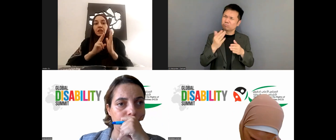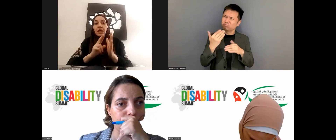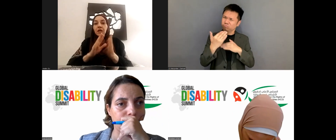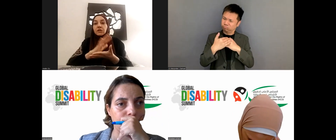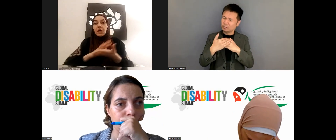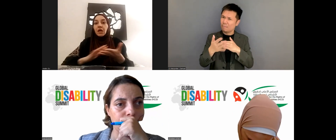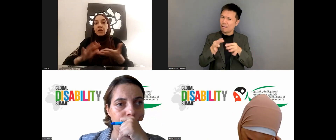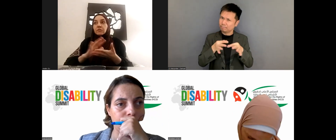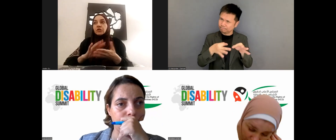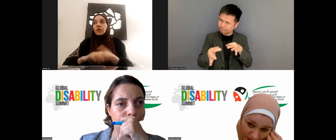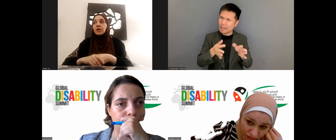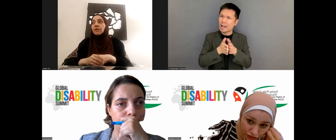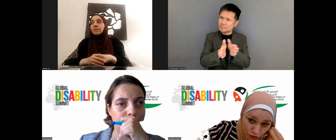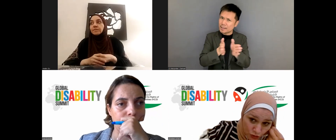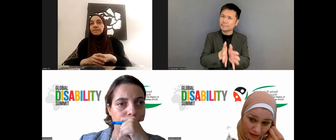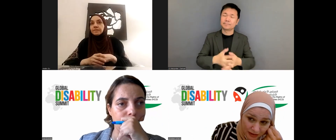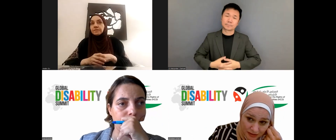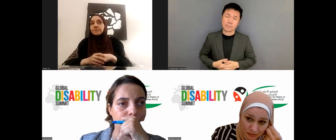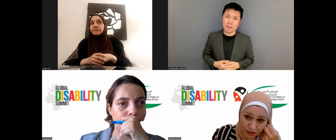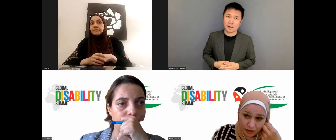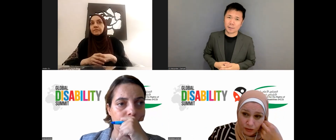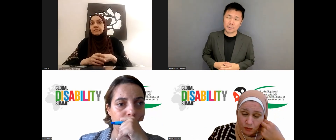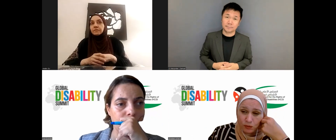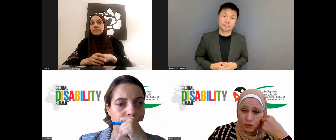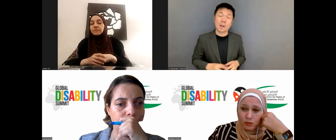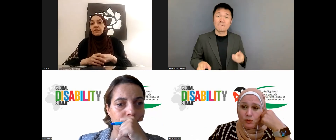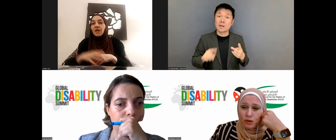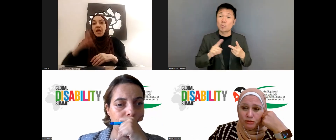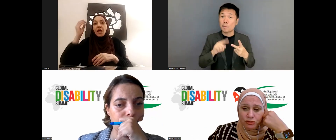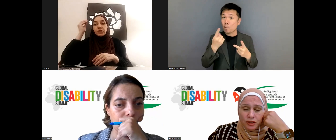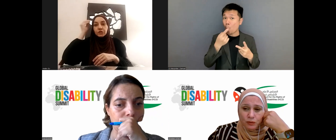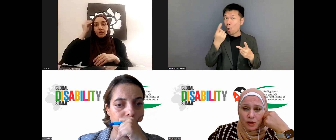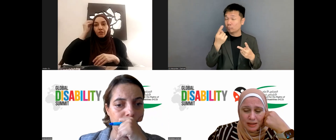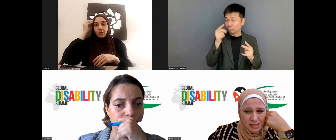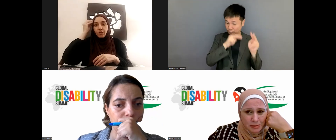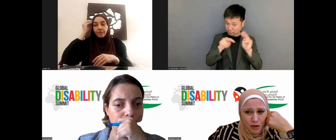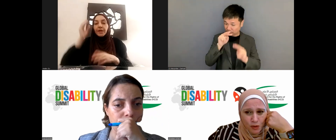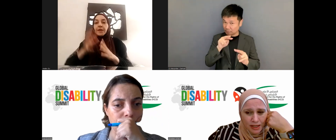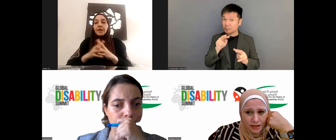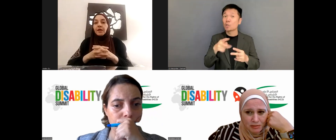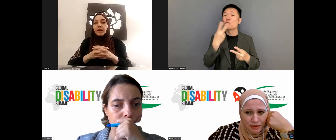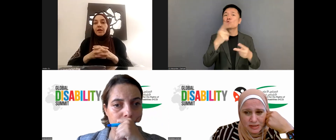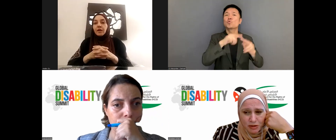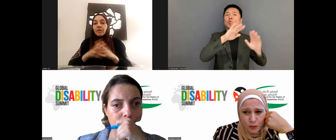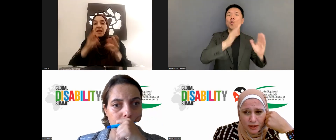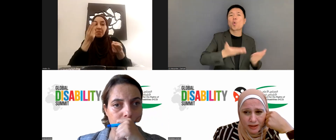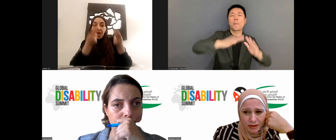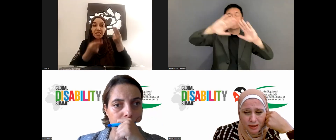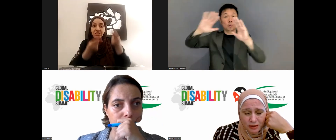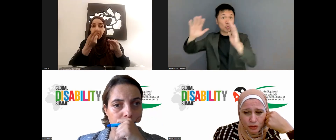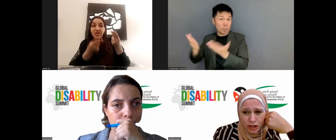And also on evaluation of the first two Global Disability